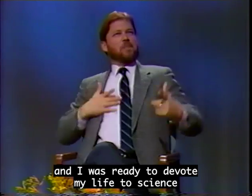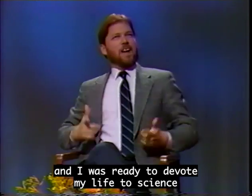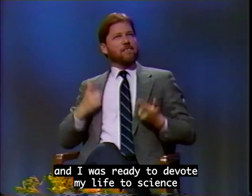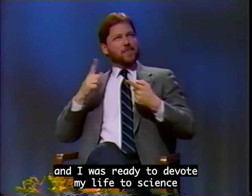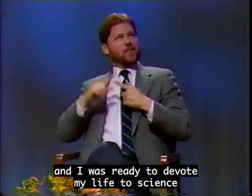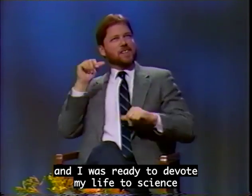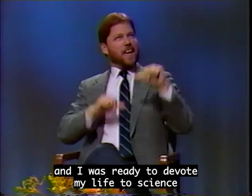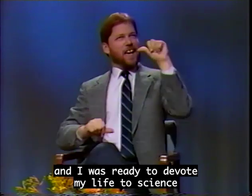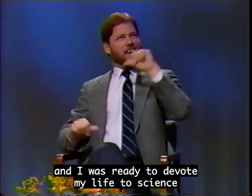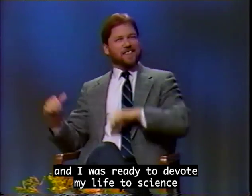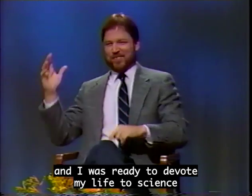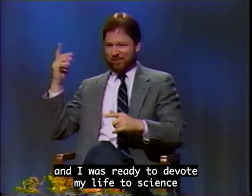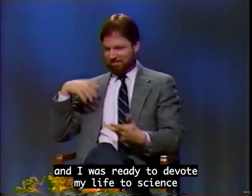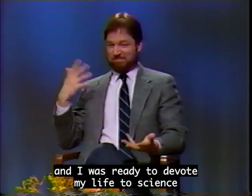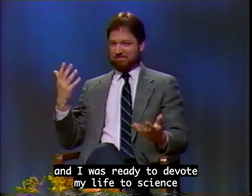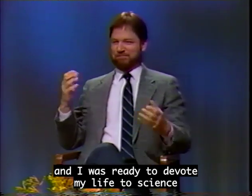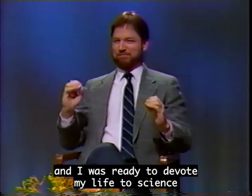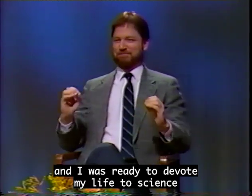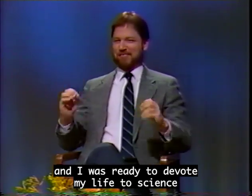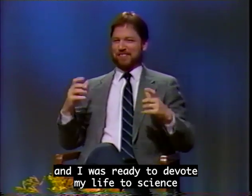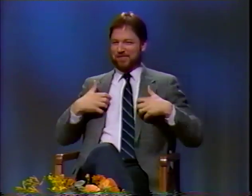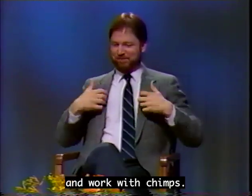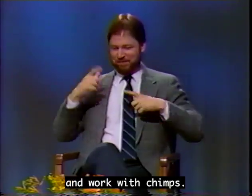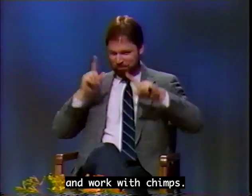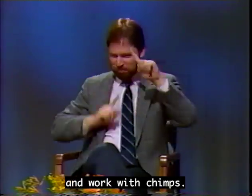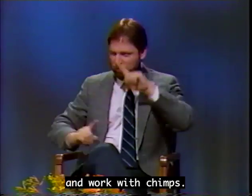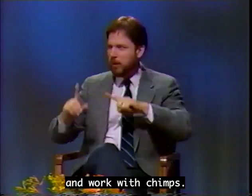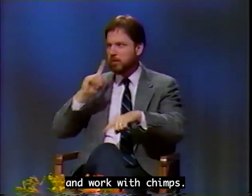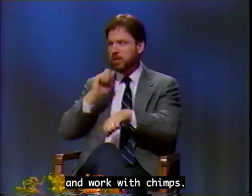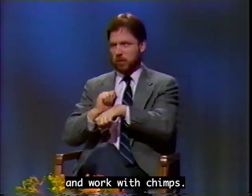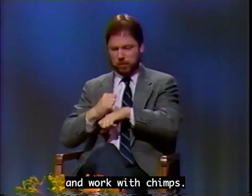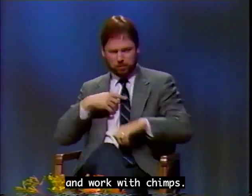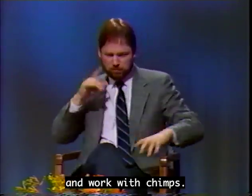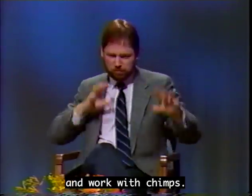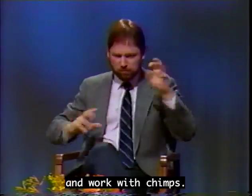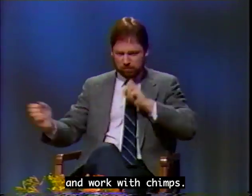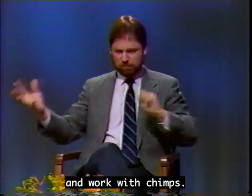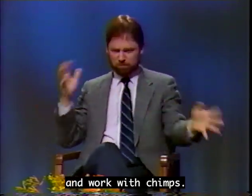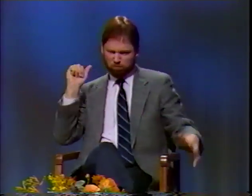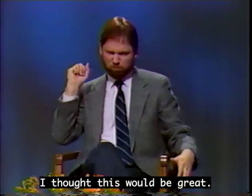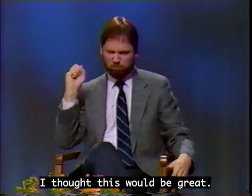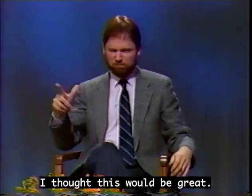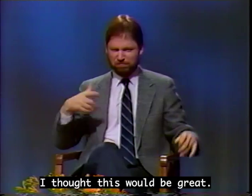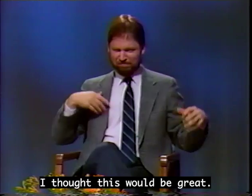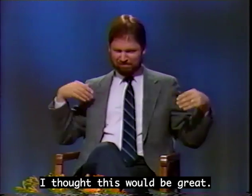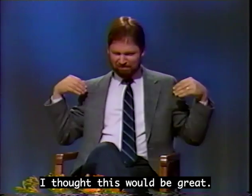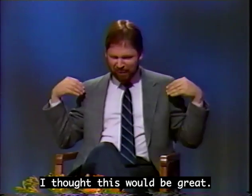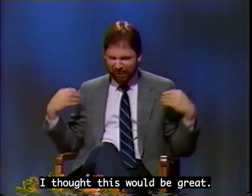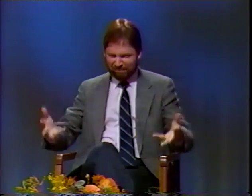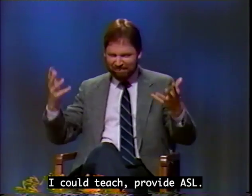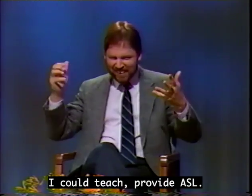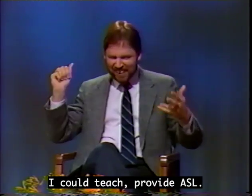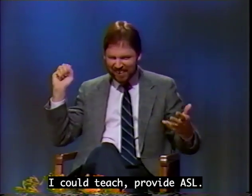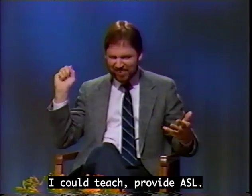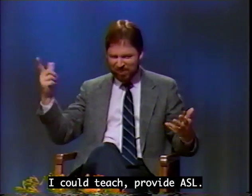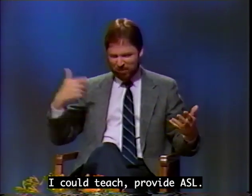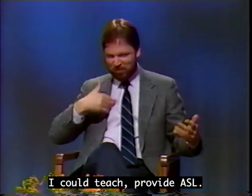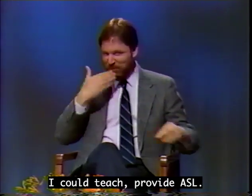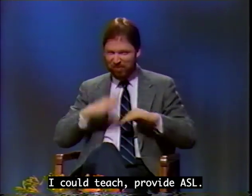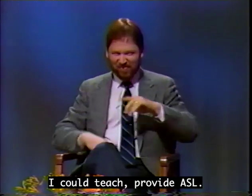to devote my life to science and work with chimps. I thought this would be great. I could teach, provide